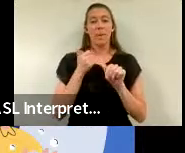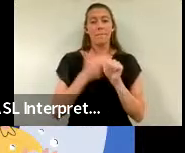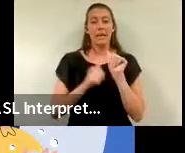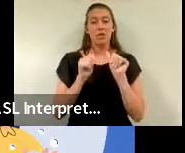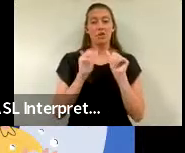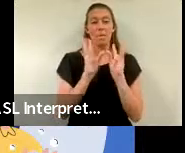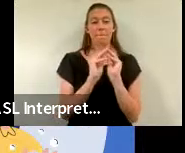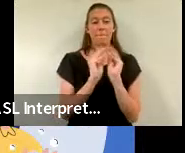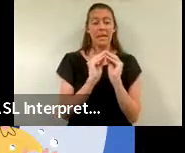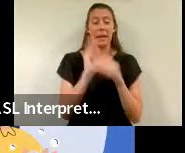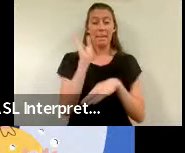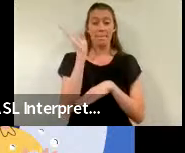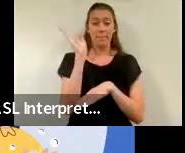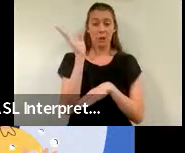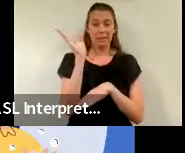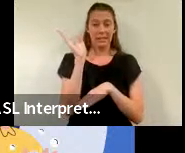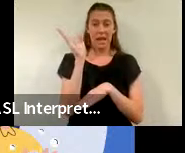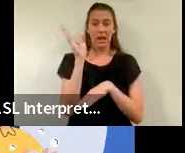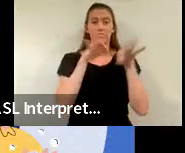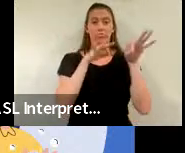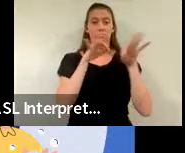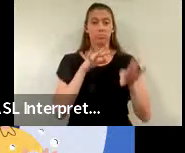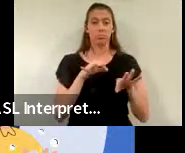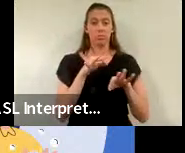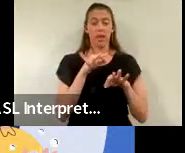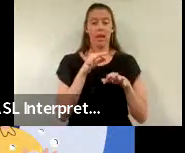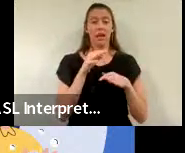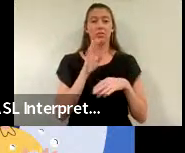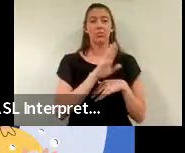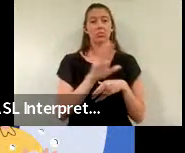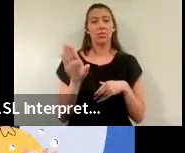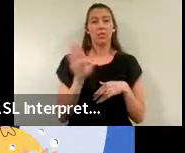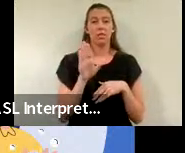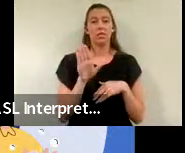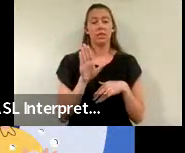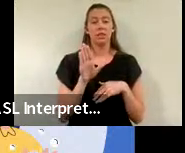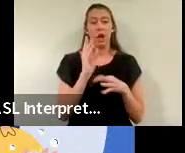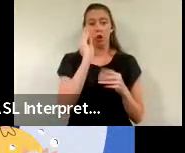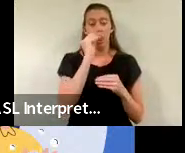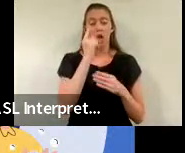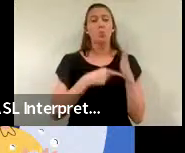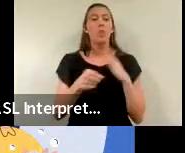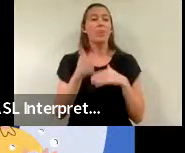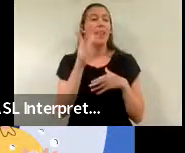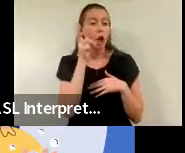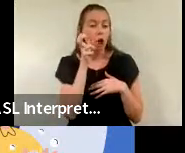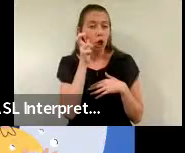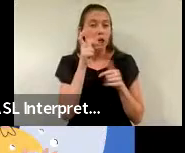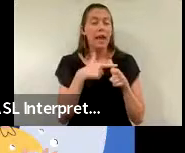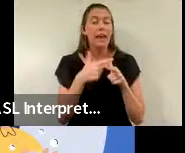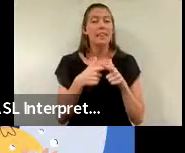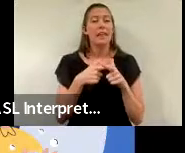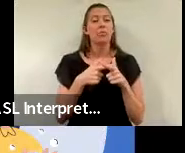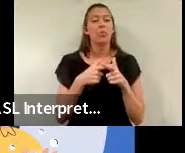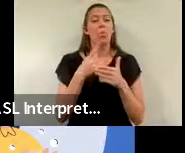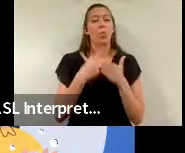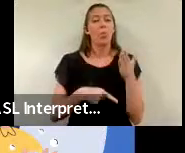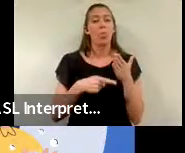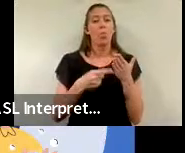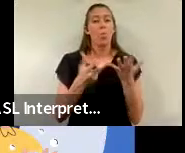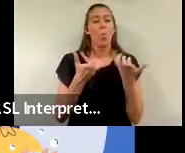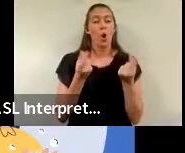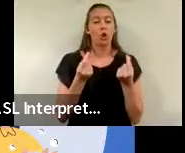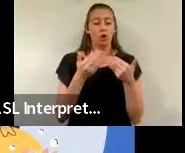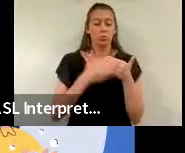tonight to let you know sort of what they heard and to describe a little bit what we're doing moving forward. And I'd really like to hear your